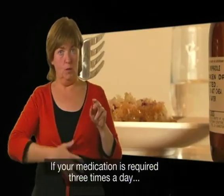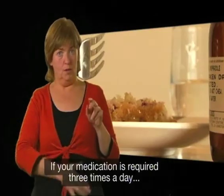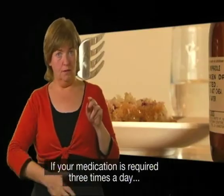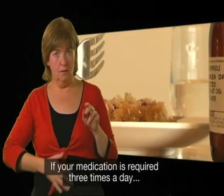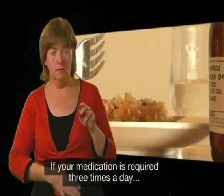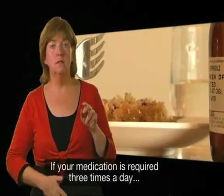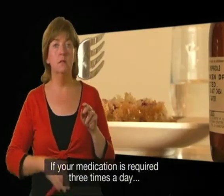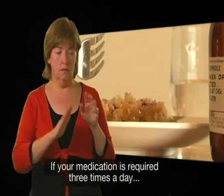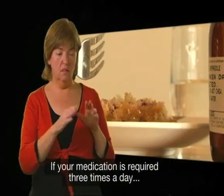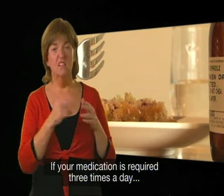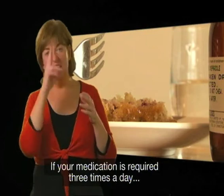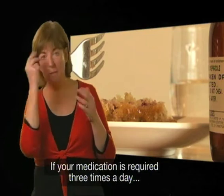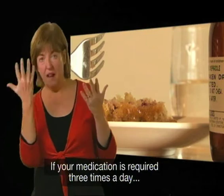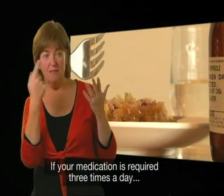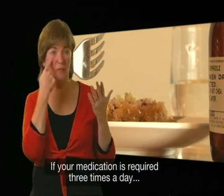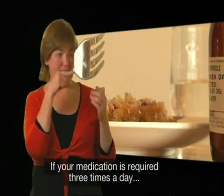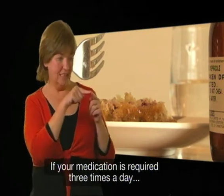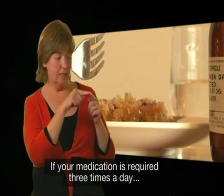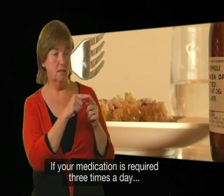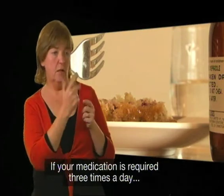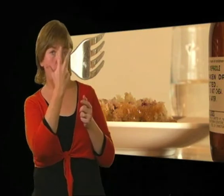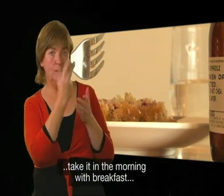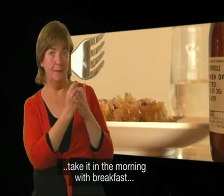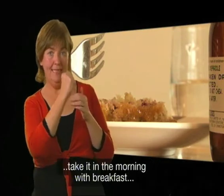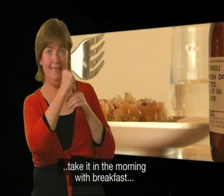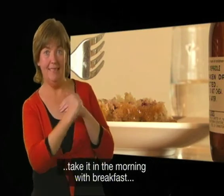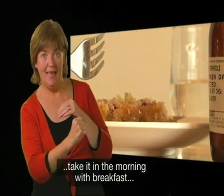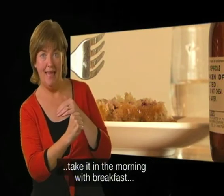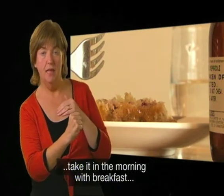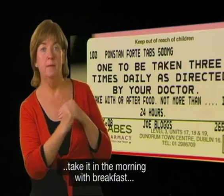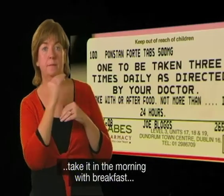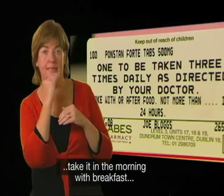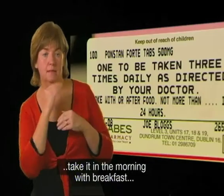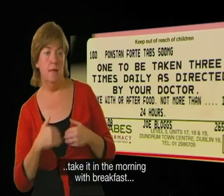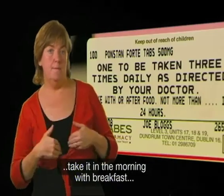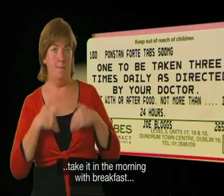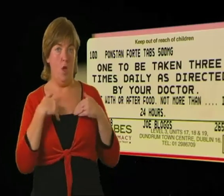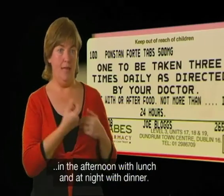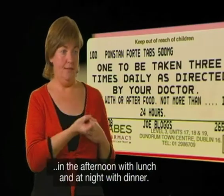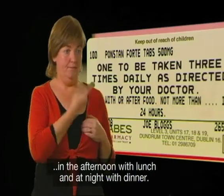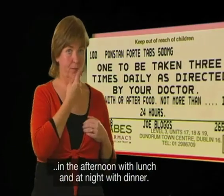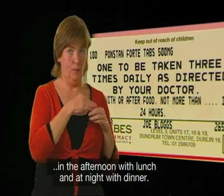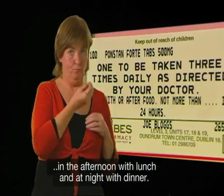If your medication is required 3 times a day, take it in the morning with breakfast, In the afternoon with